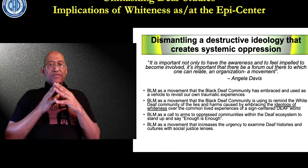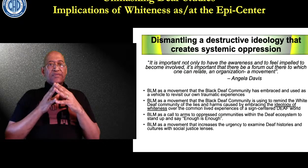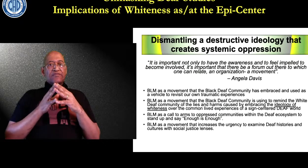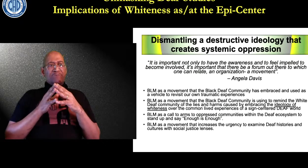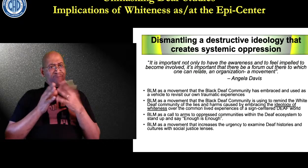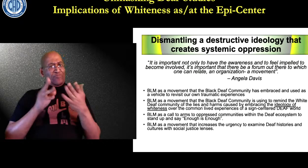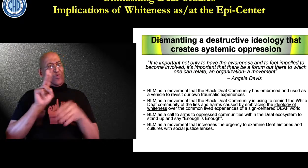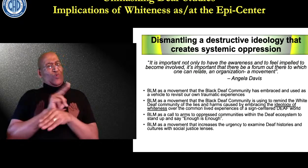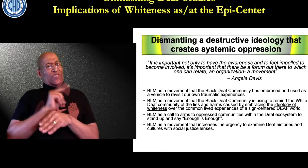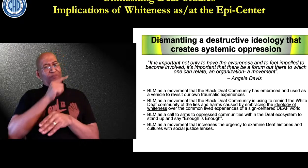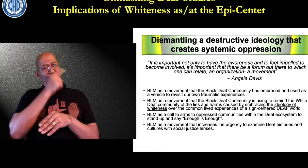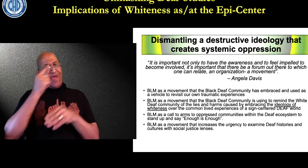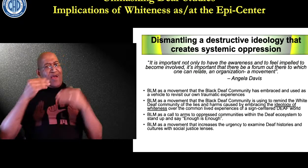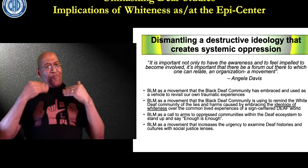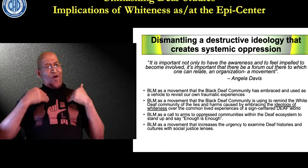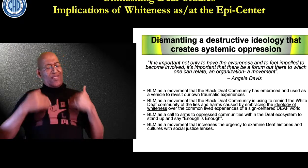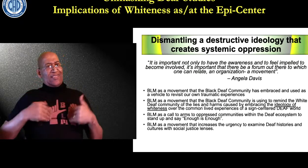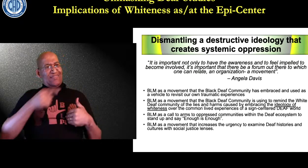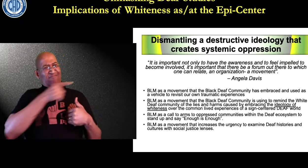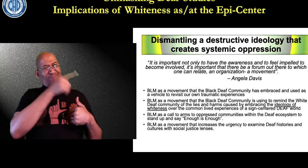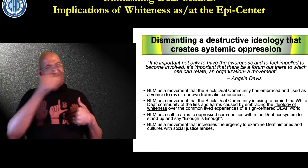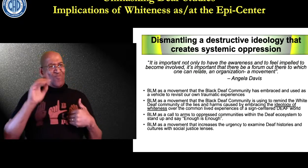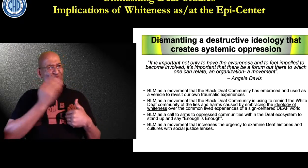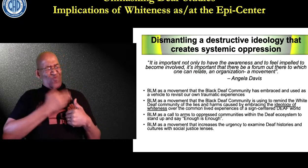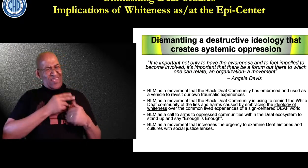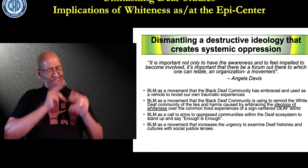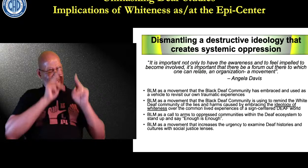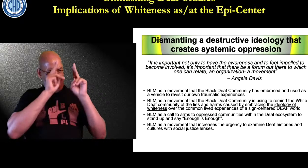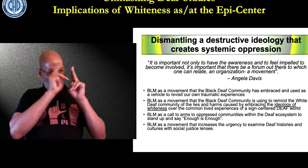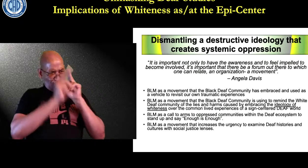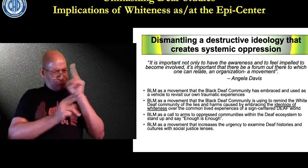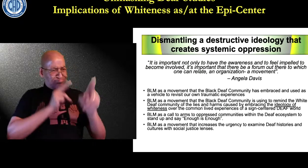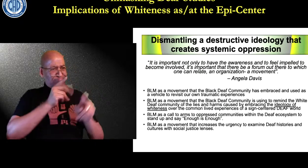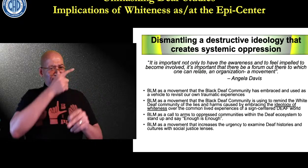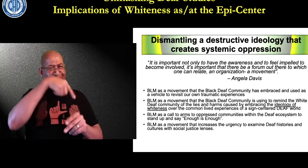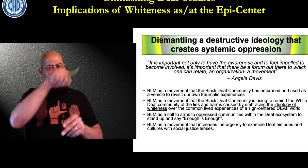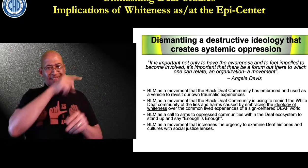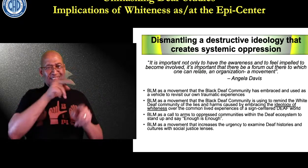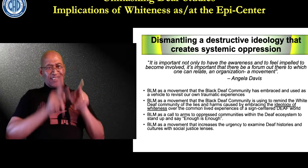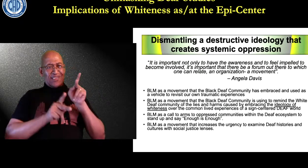just trying to cover up the situation in the system. And that became really frustrating.